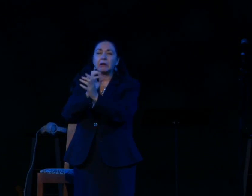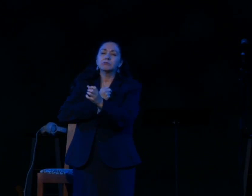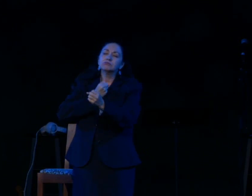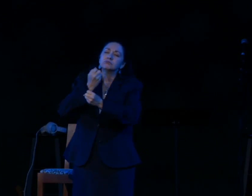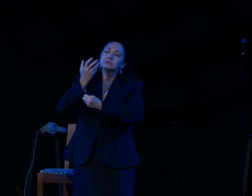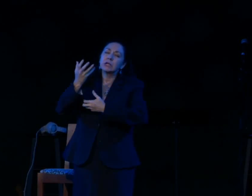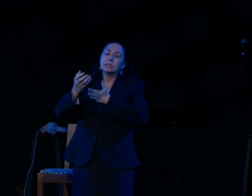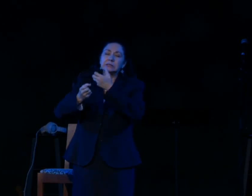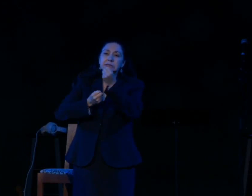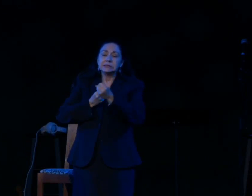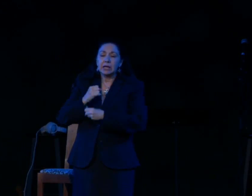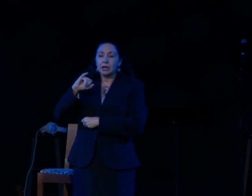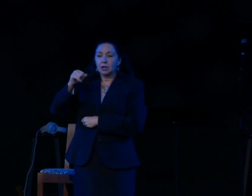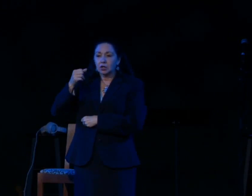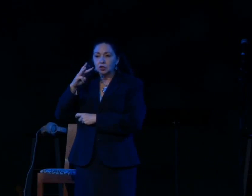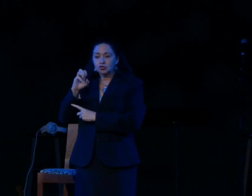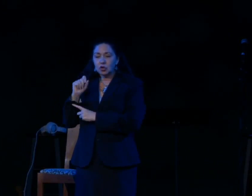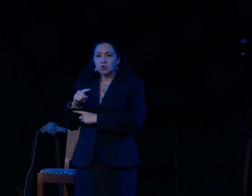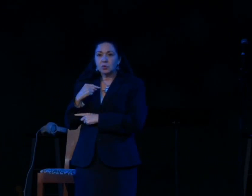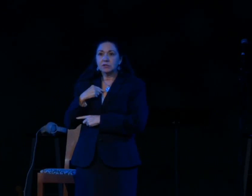And his fear dissipated.